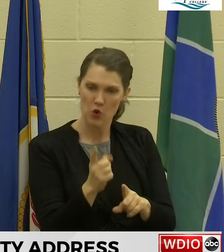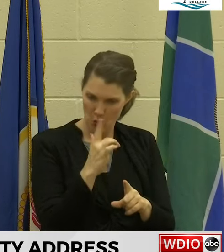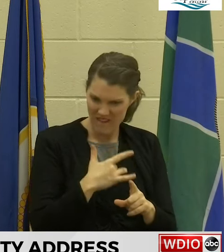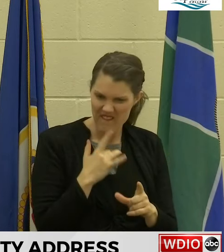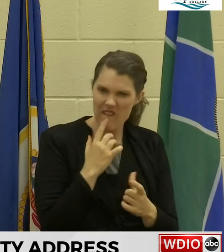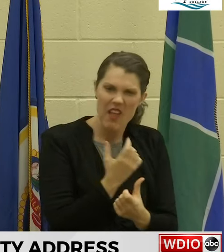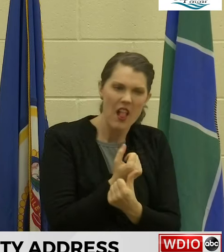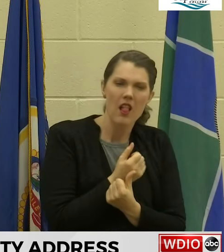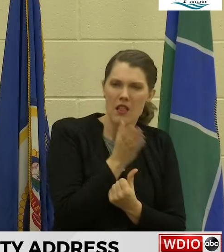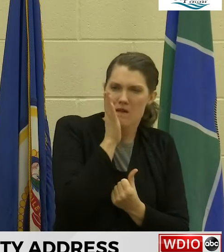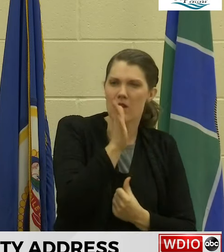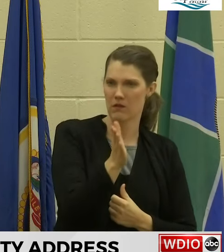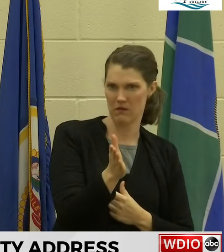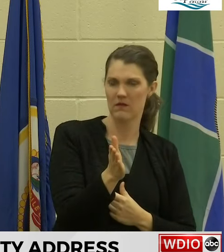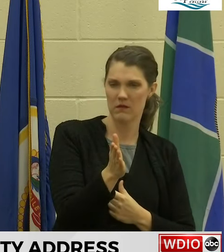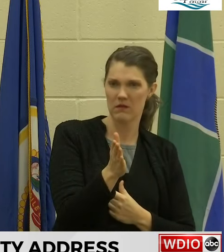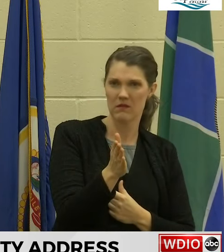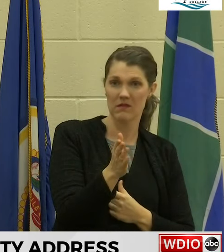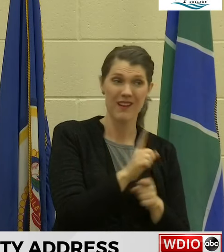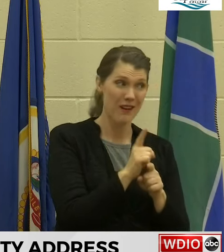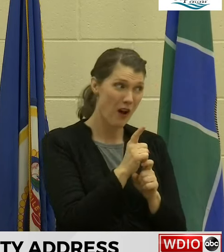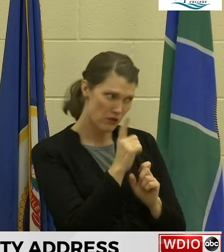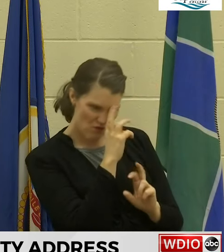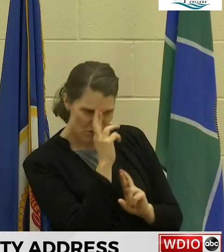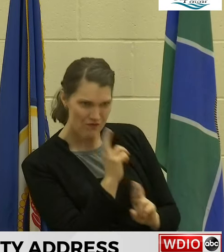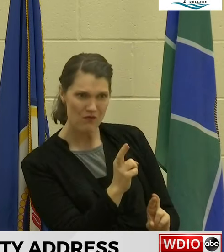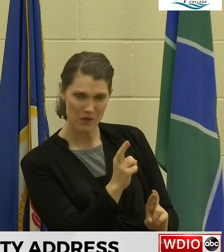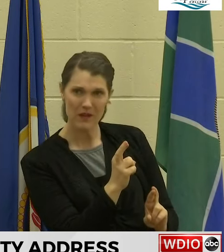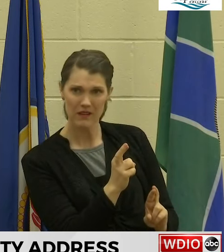feel loved and respected.